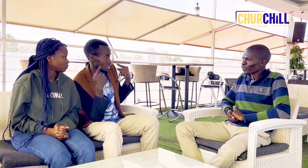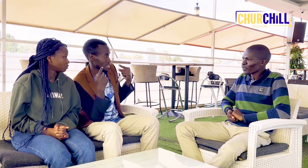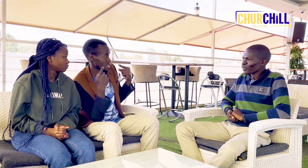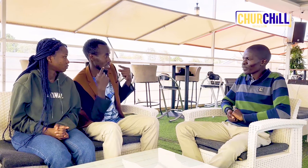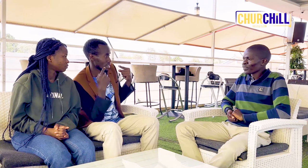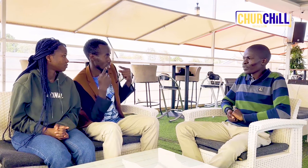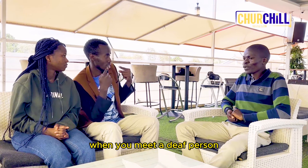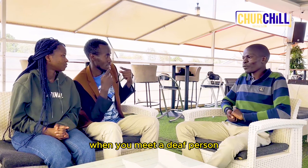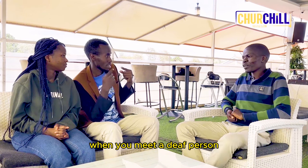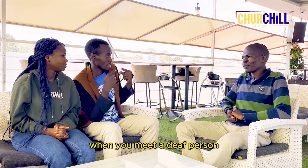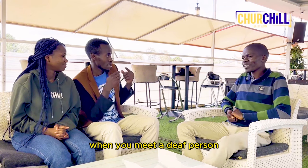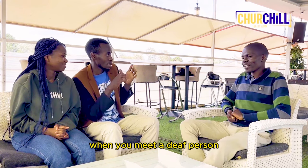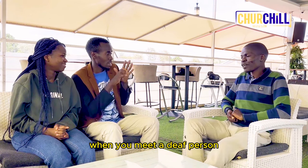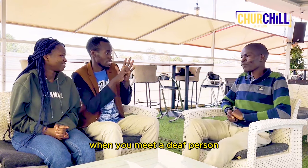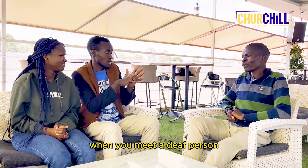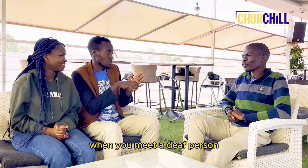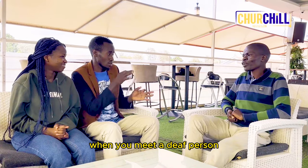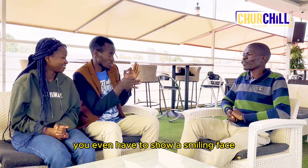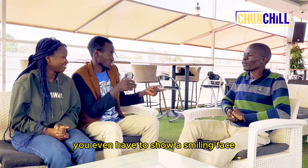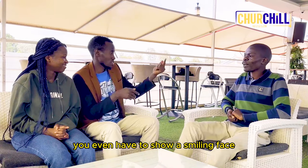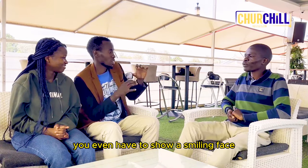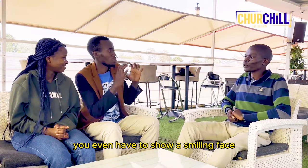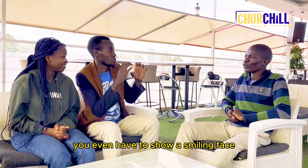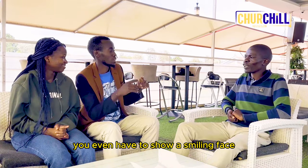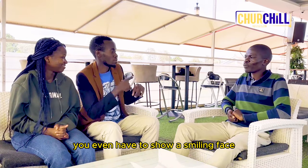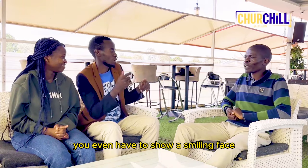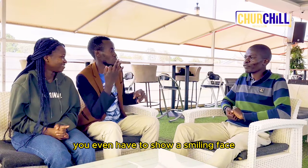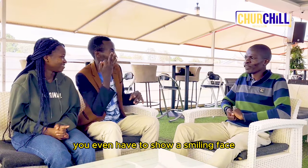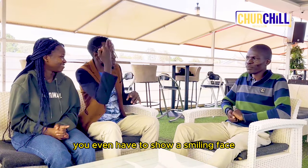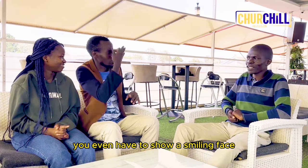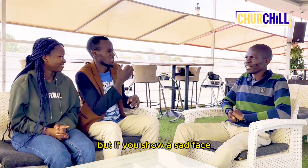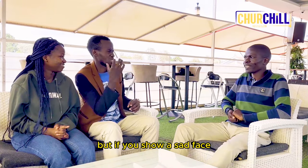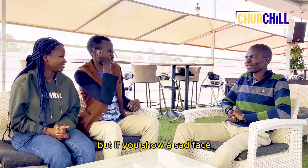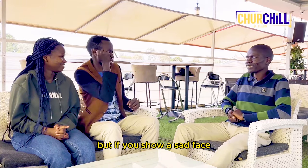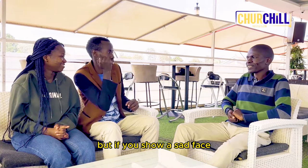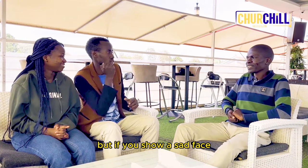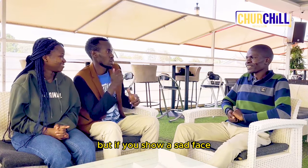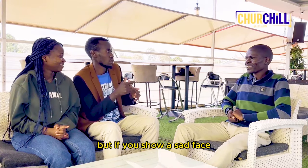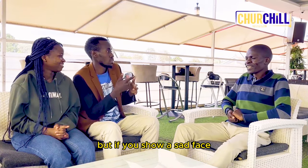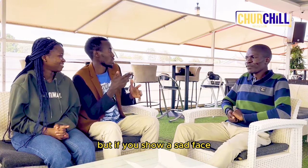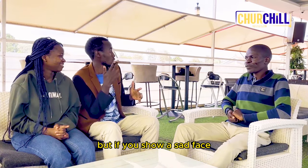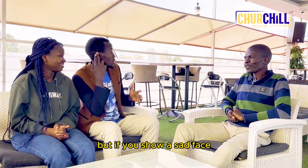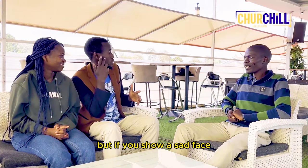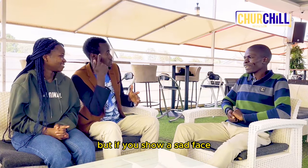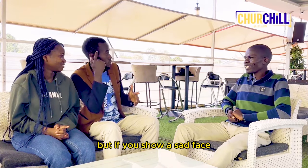when you meet a deaf person, you even have to show a smiling face. But if you show a